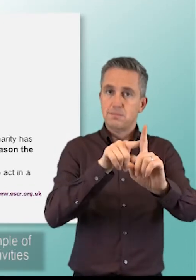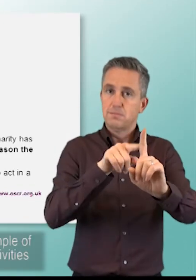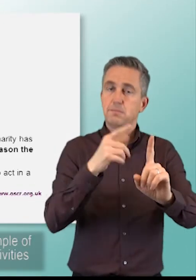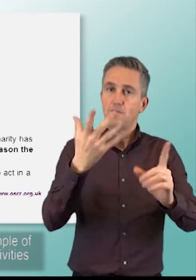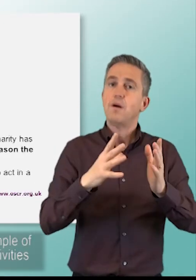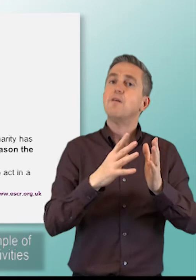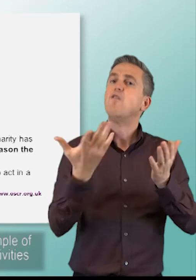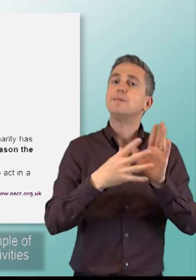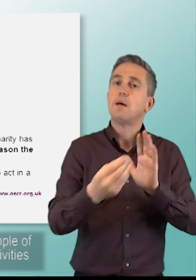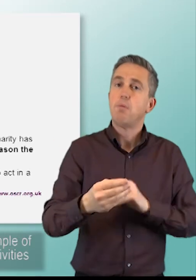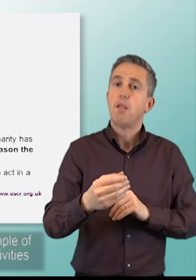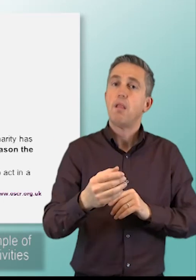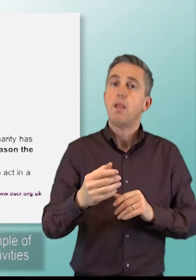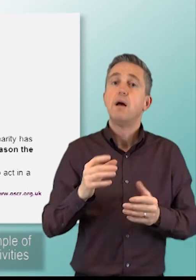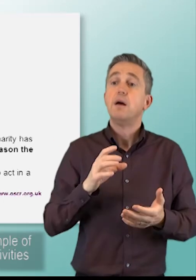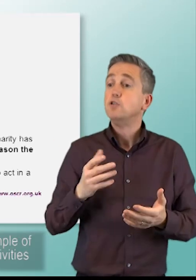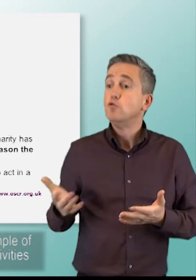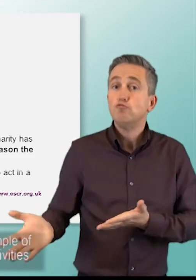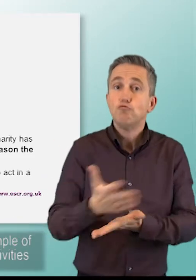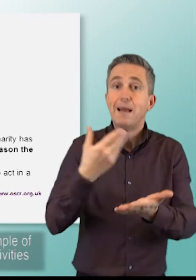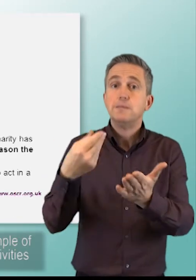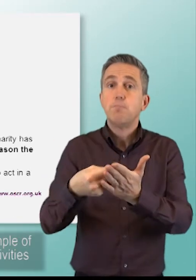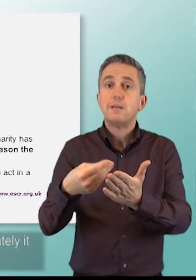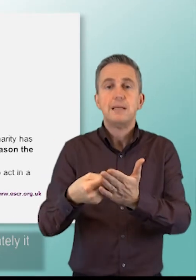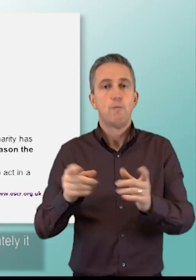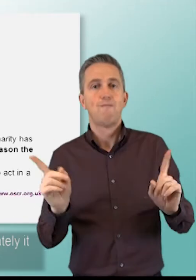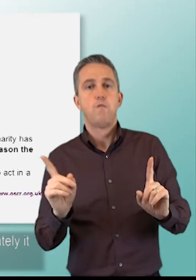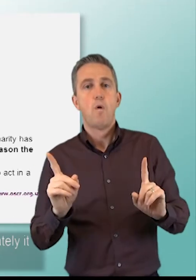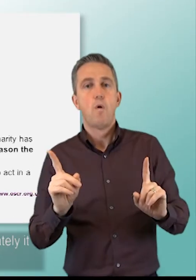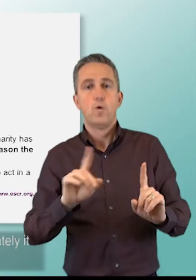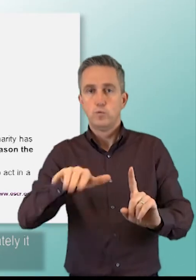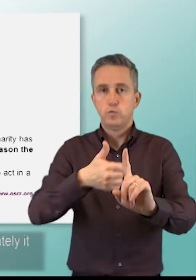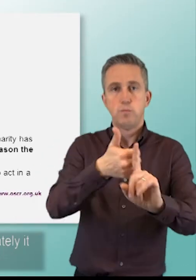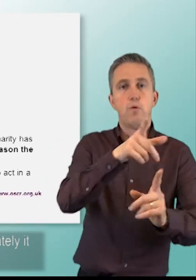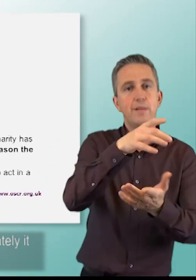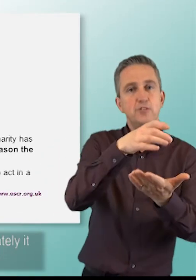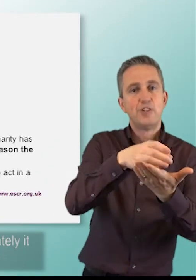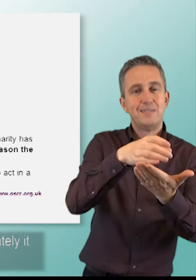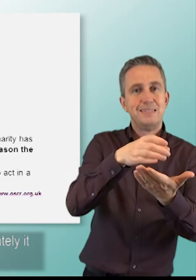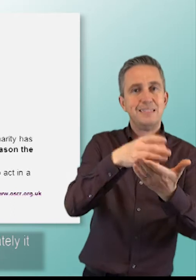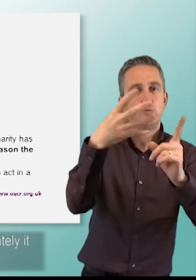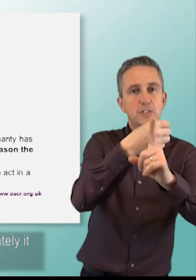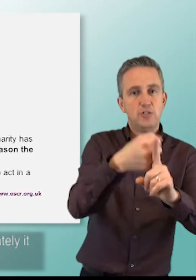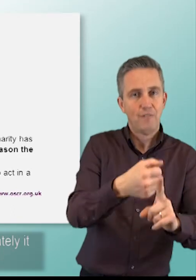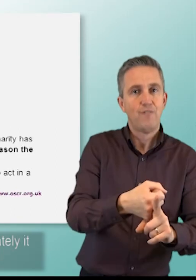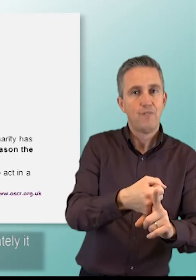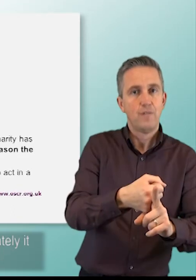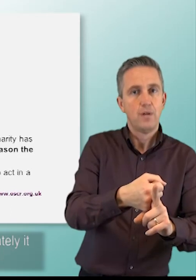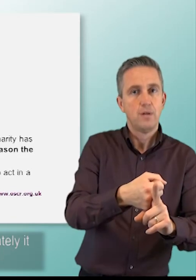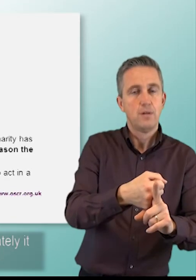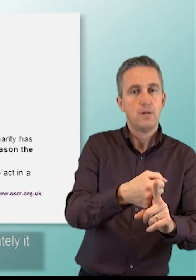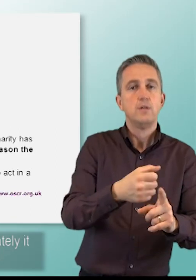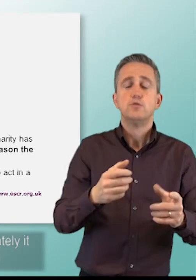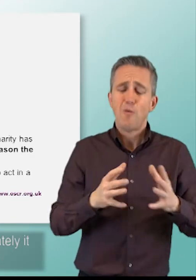you an example of perhaps raising money in order to then spend on activities which directly further the charity's purpose. But ultimately, it comes down